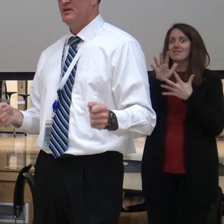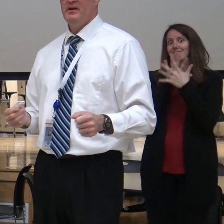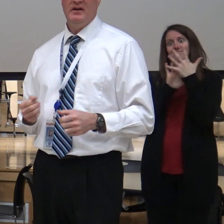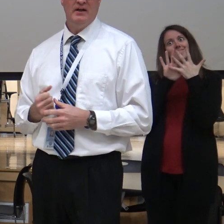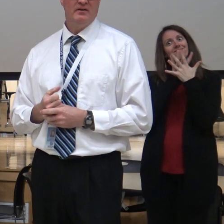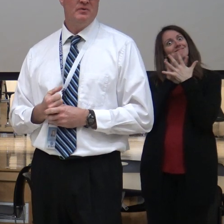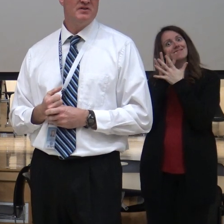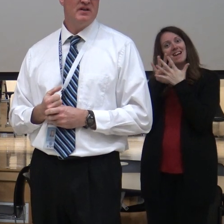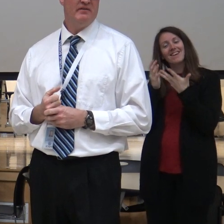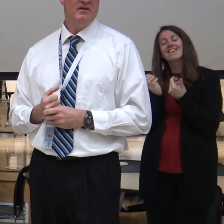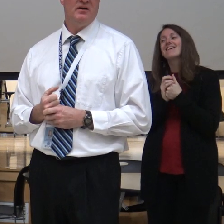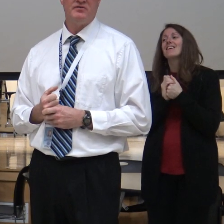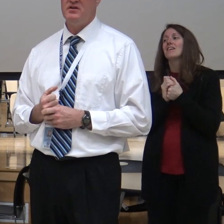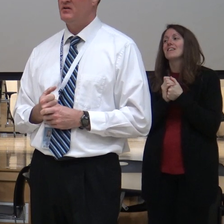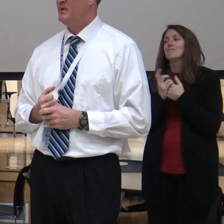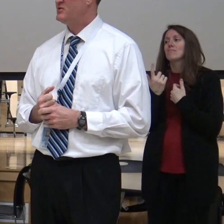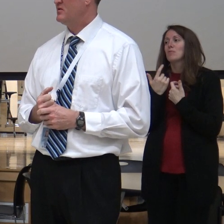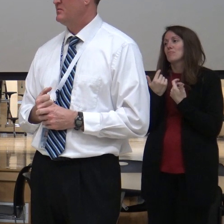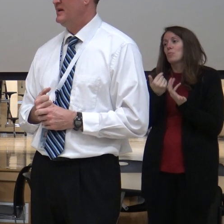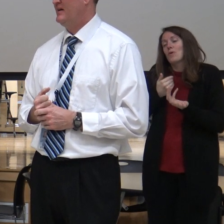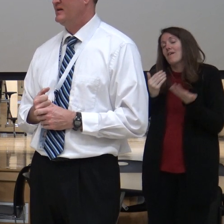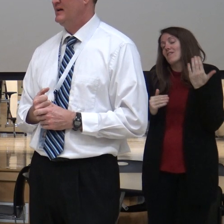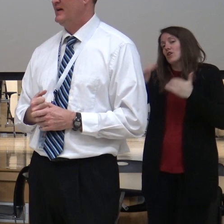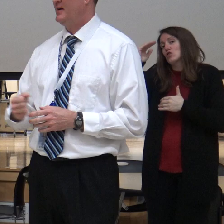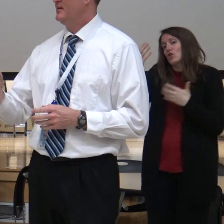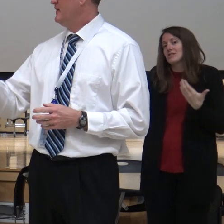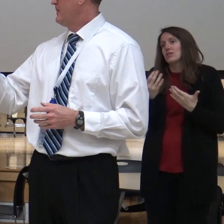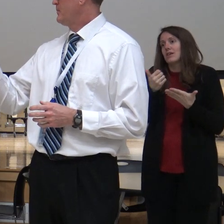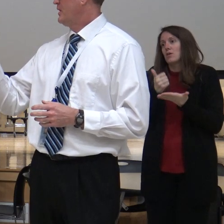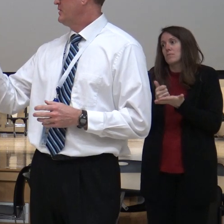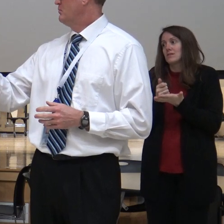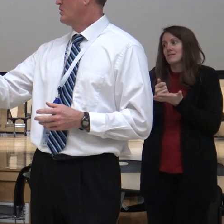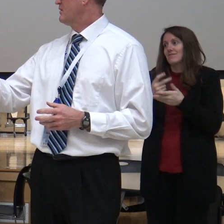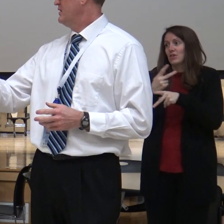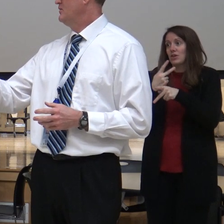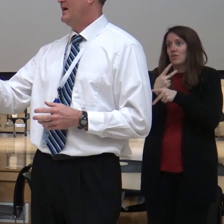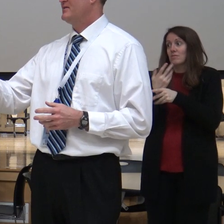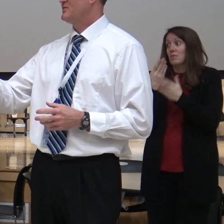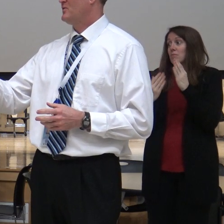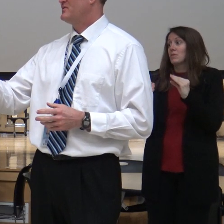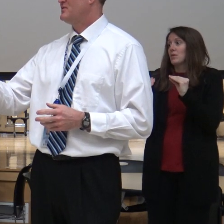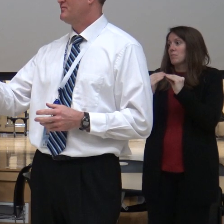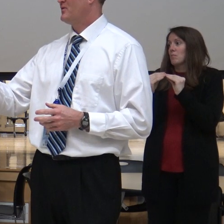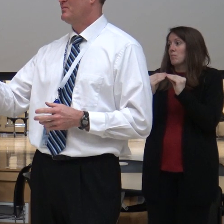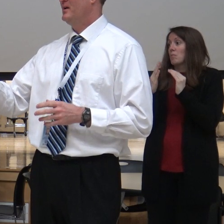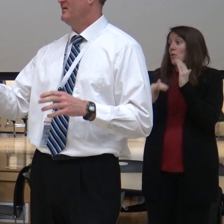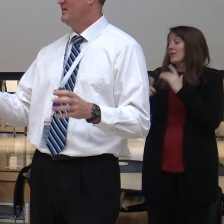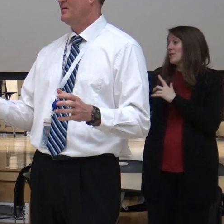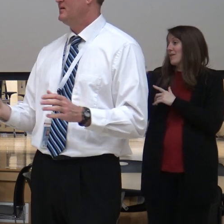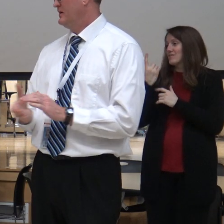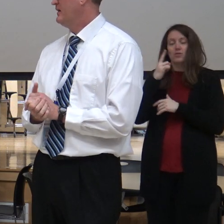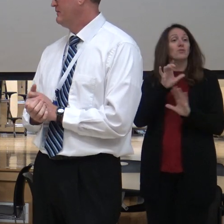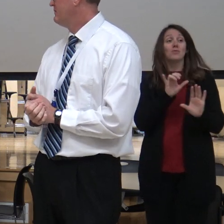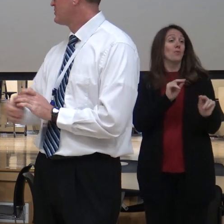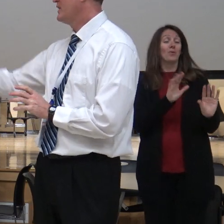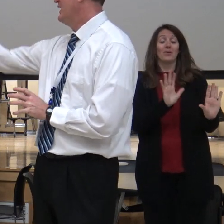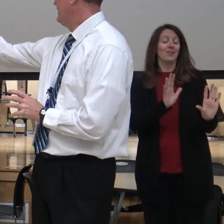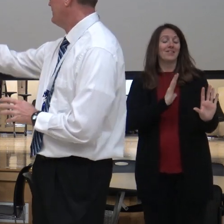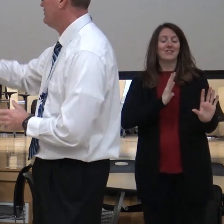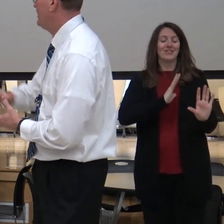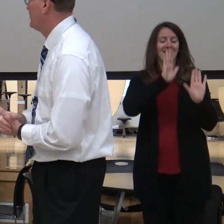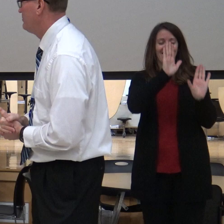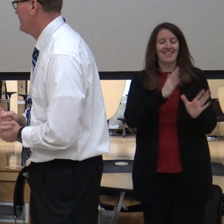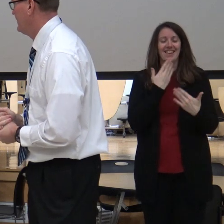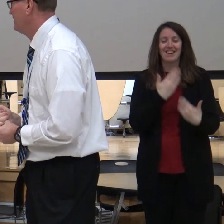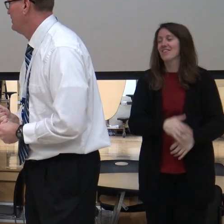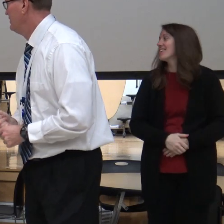world, and we just have the adults here to make sure that we navigate that. Probably more than you asked a question for, but yeah. Trudy,